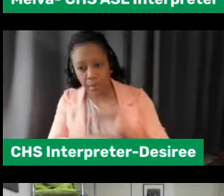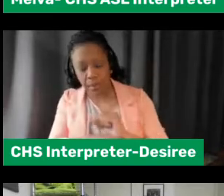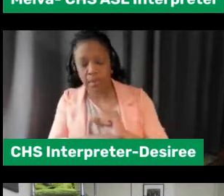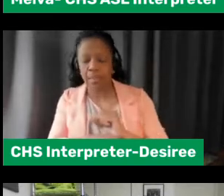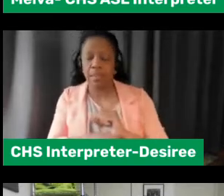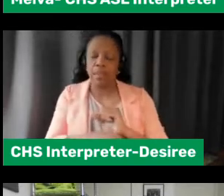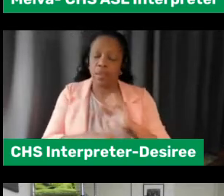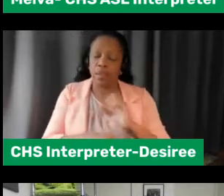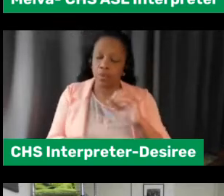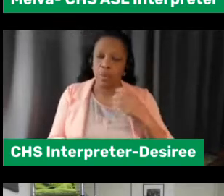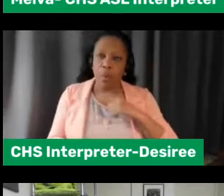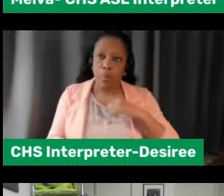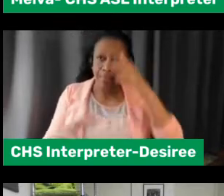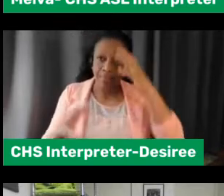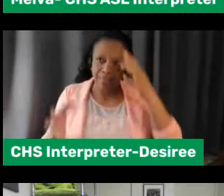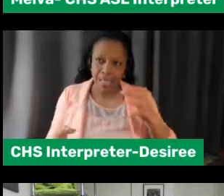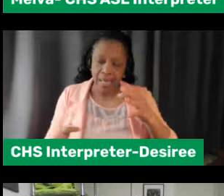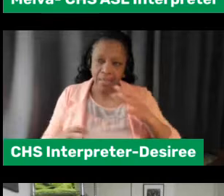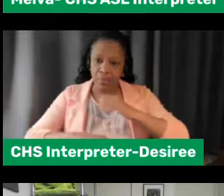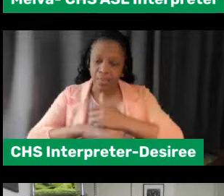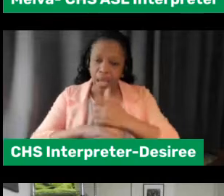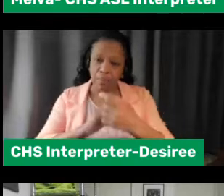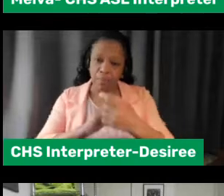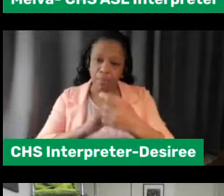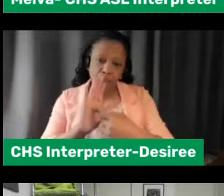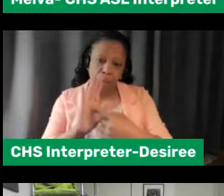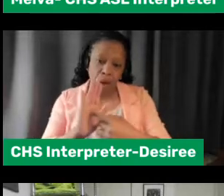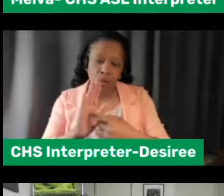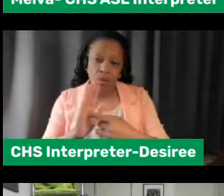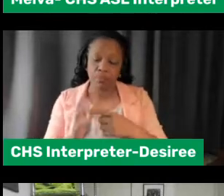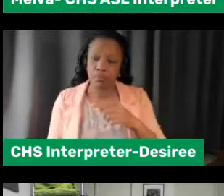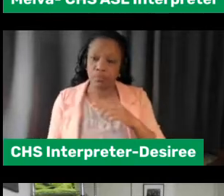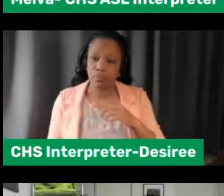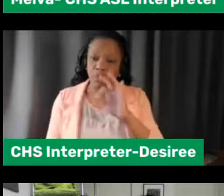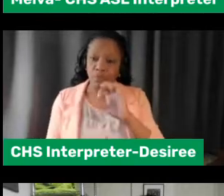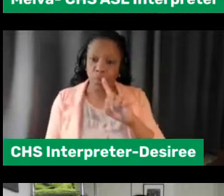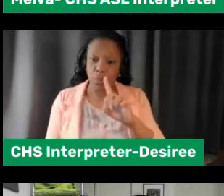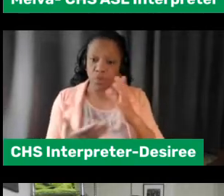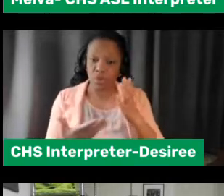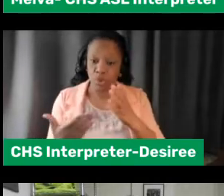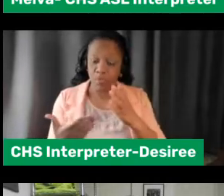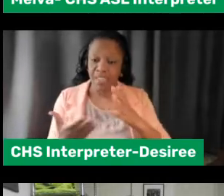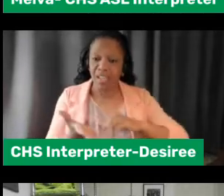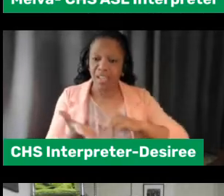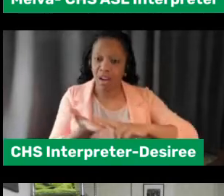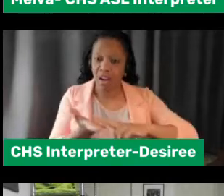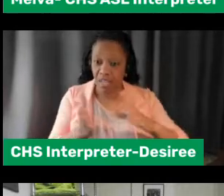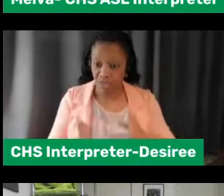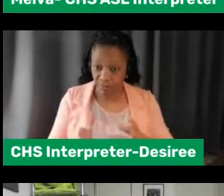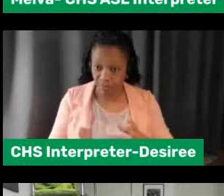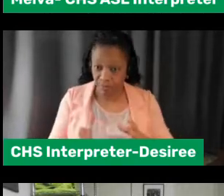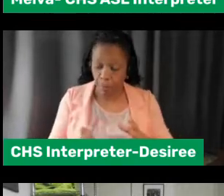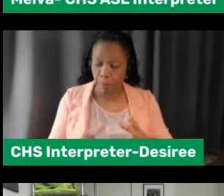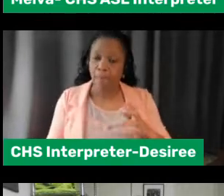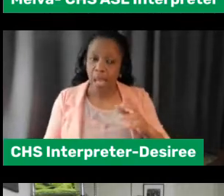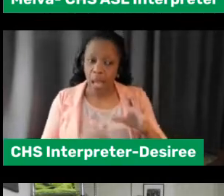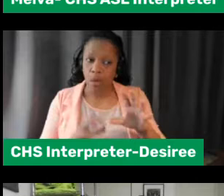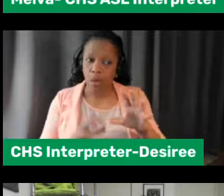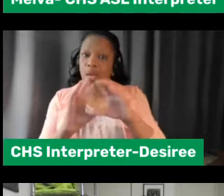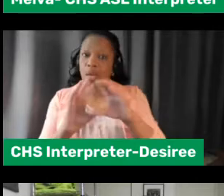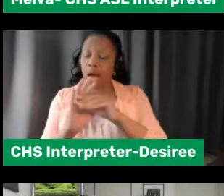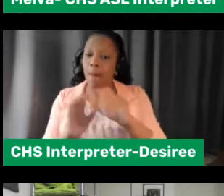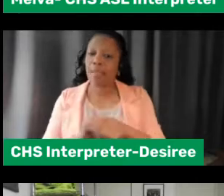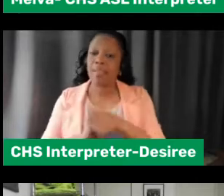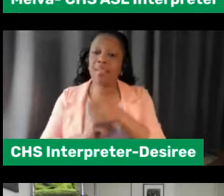of being a food service contractor. And we based our business model off of another social enterprise based